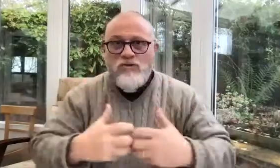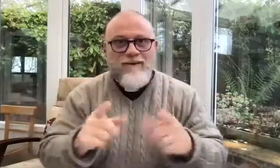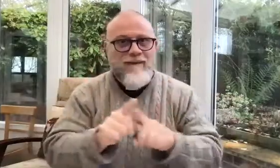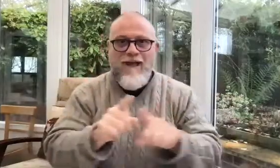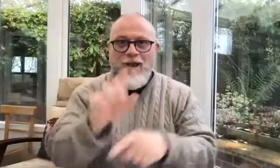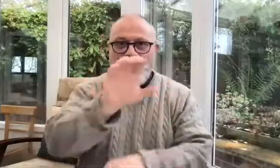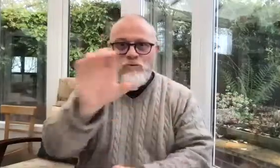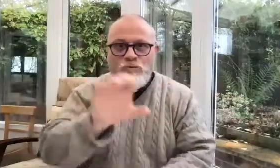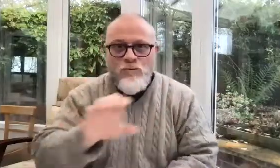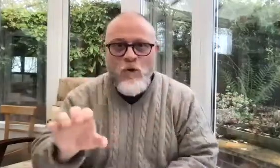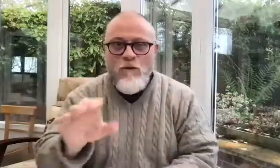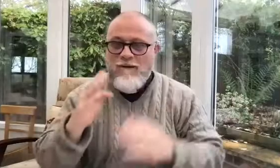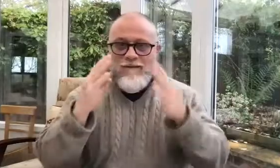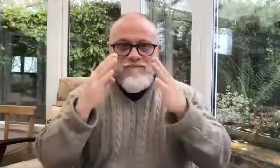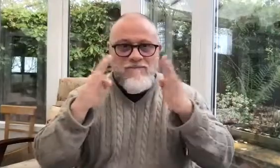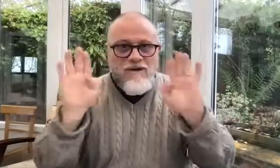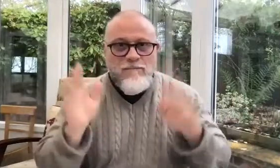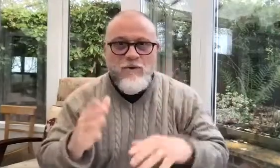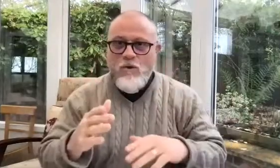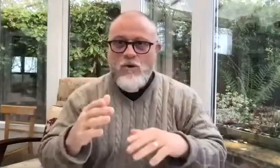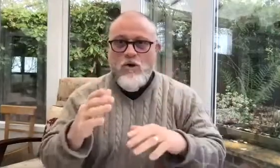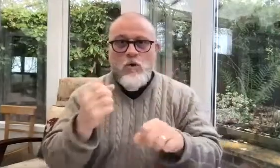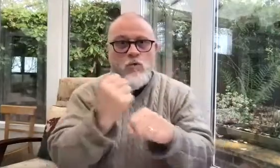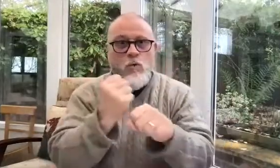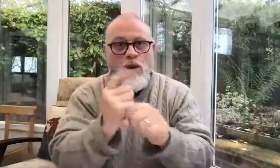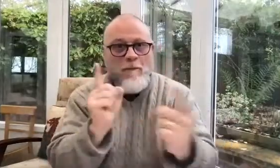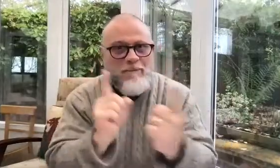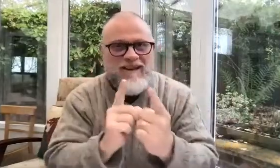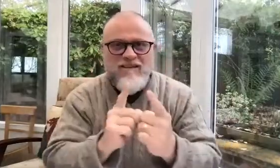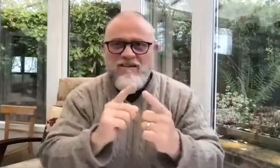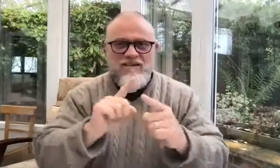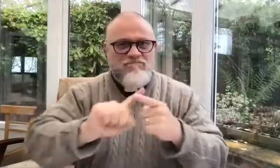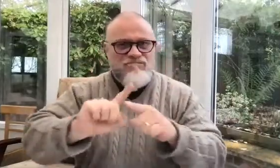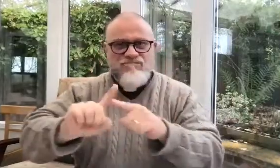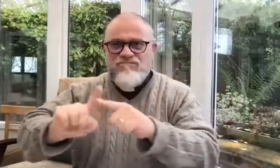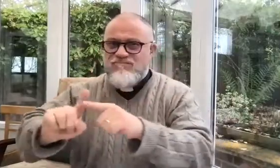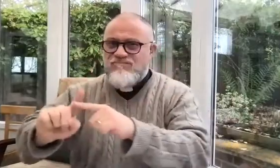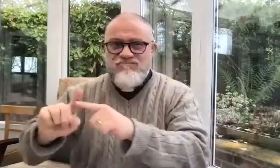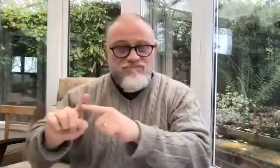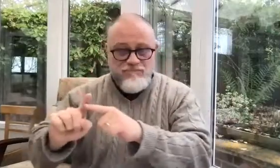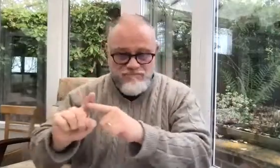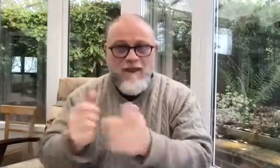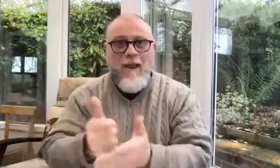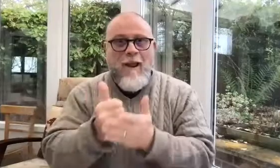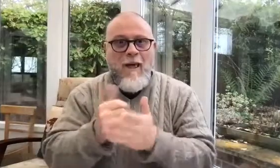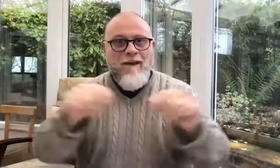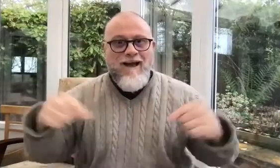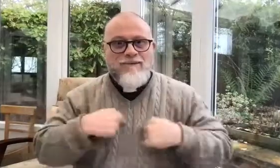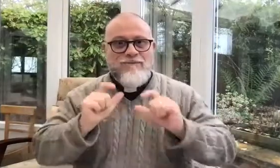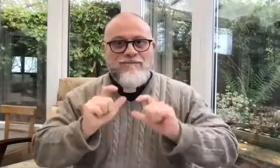the technology such as Zoom, Facebook, Google Meet. We have various on the market